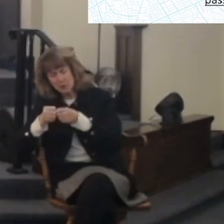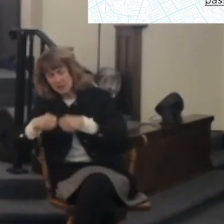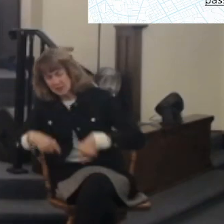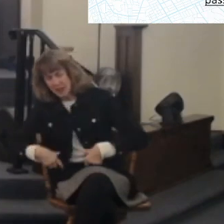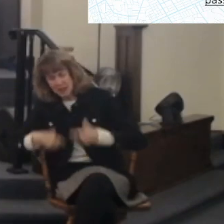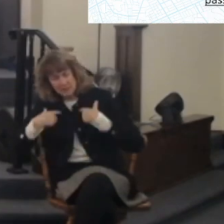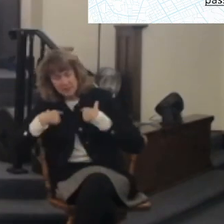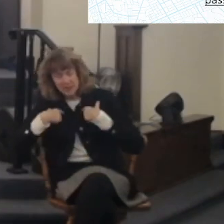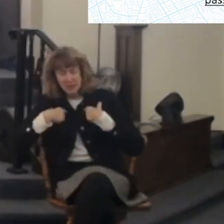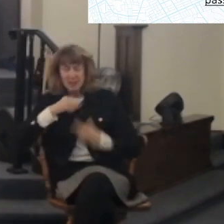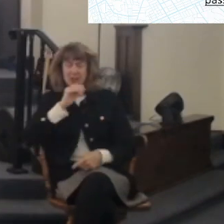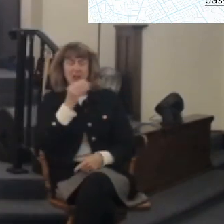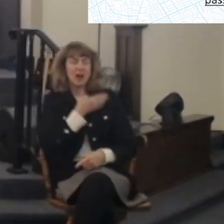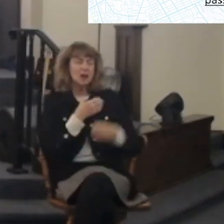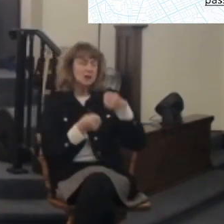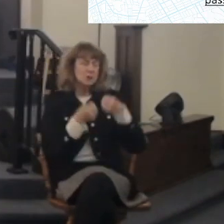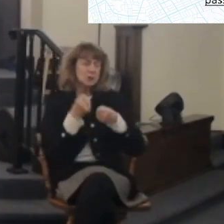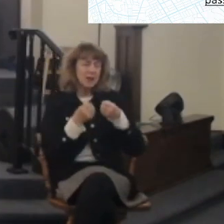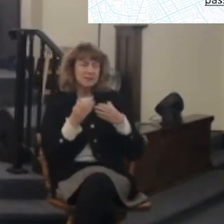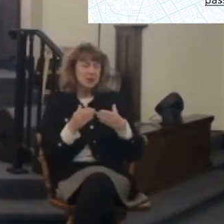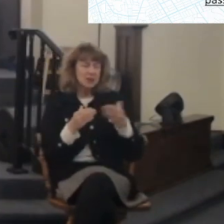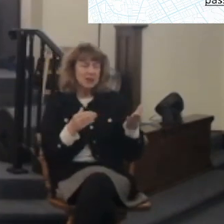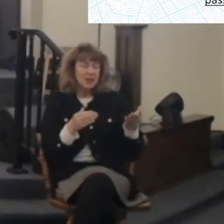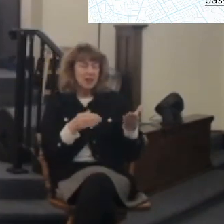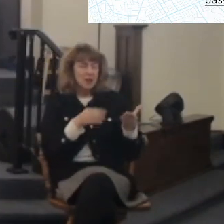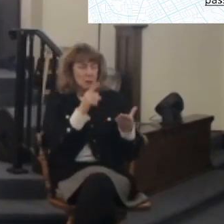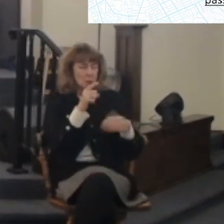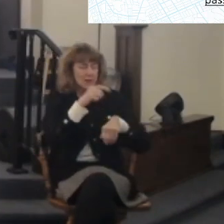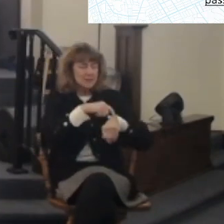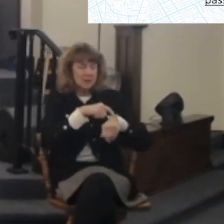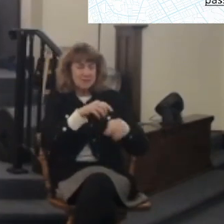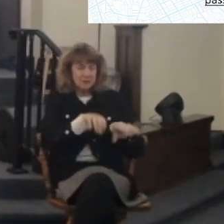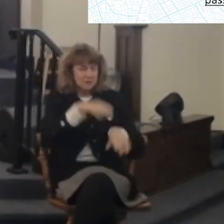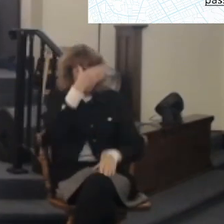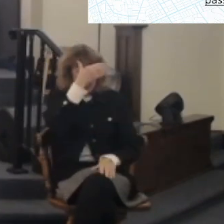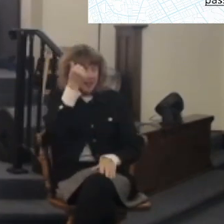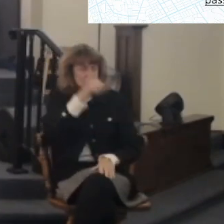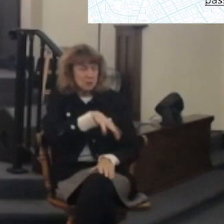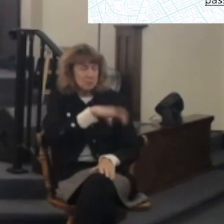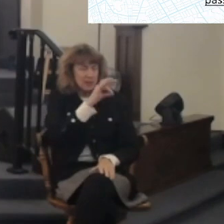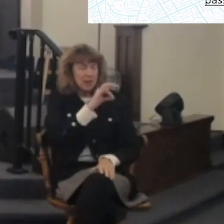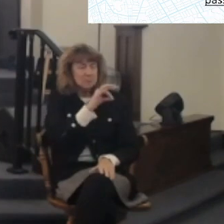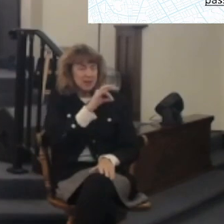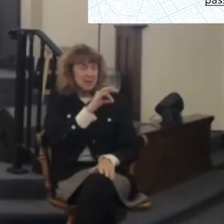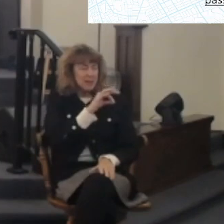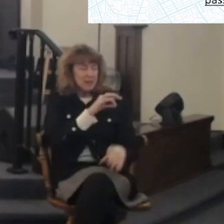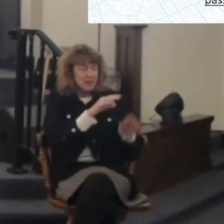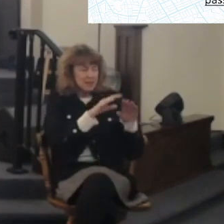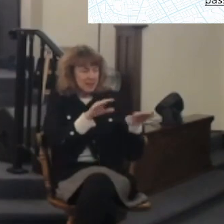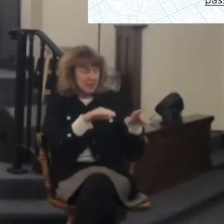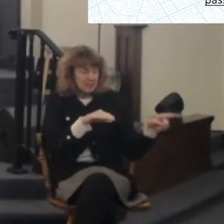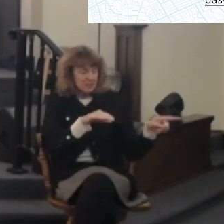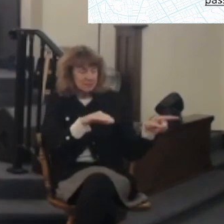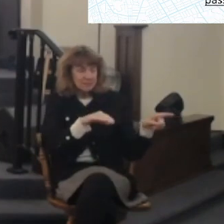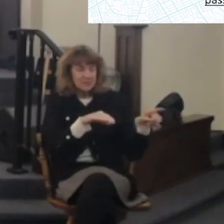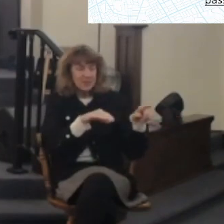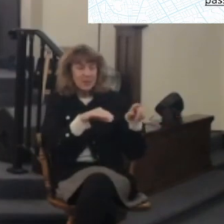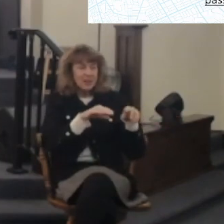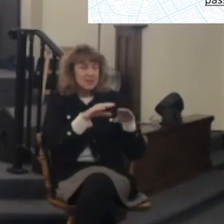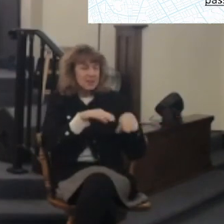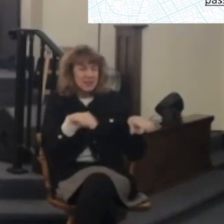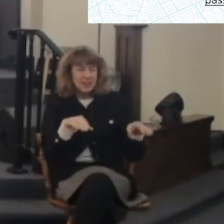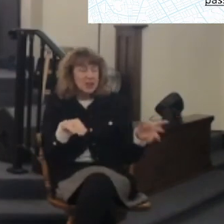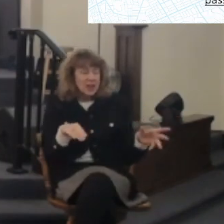kids, forgot to pick up a kid. Kid came back the next day, and he said, I'm just